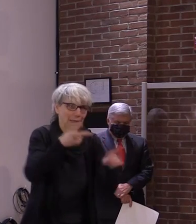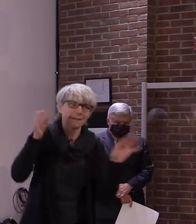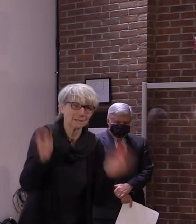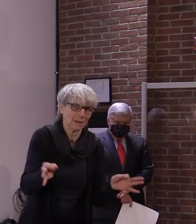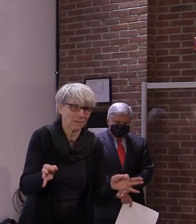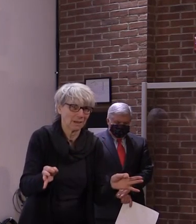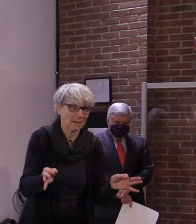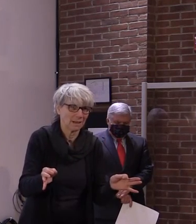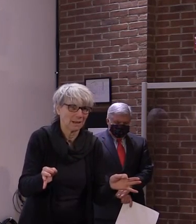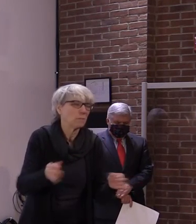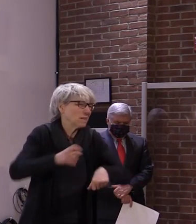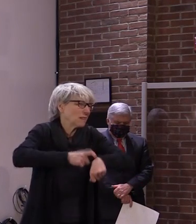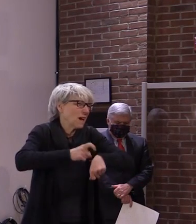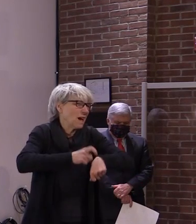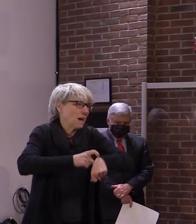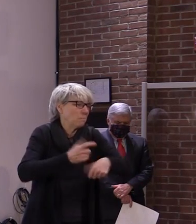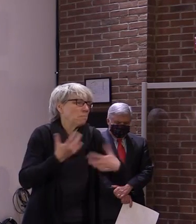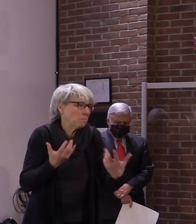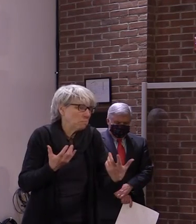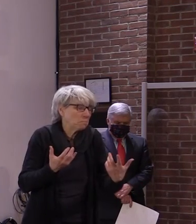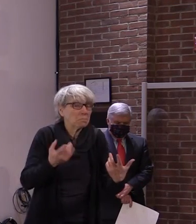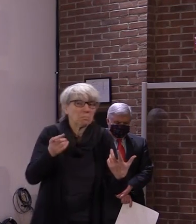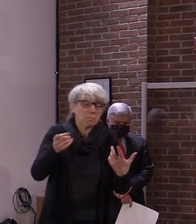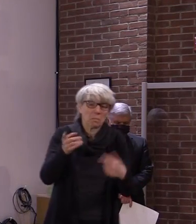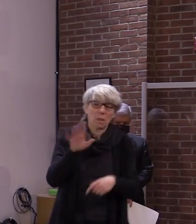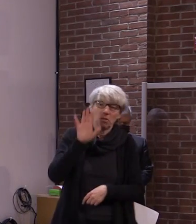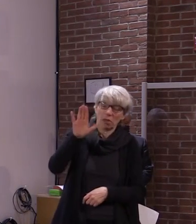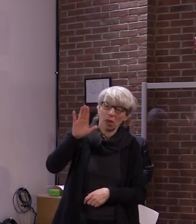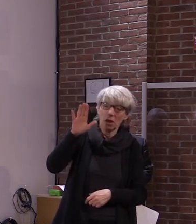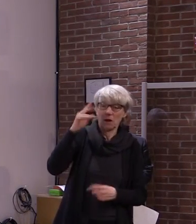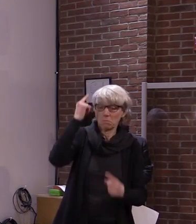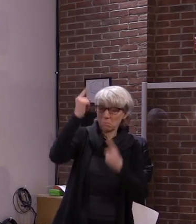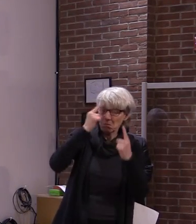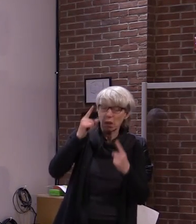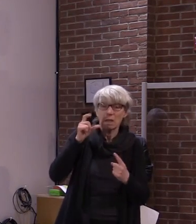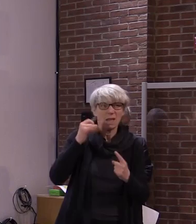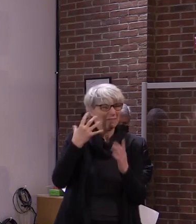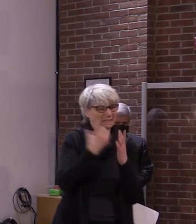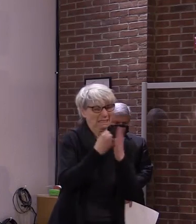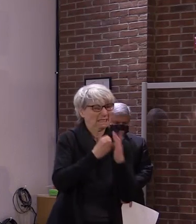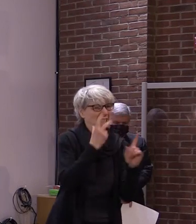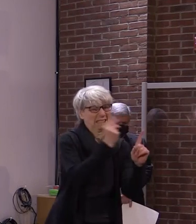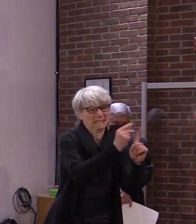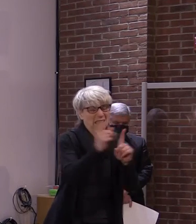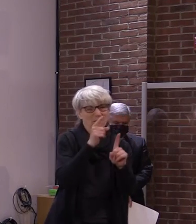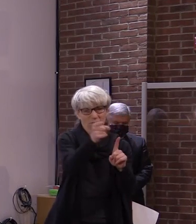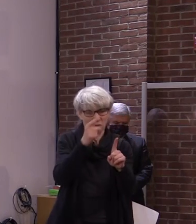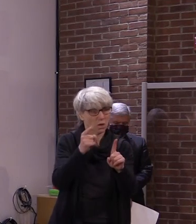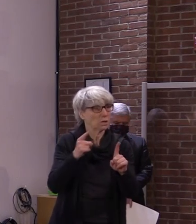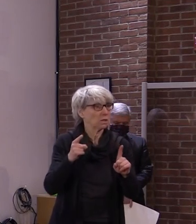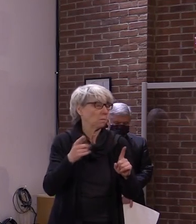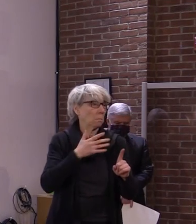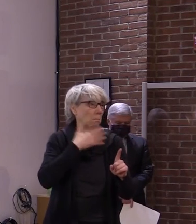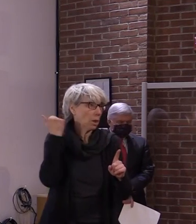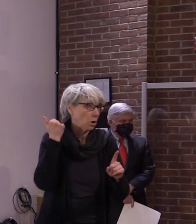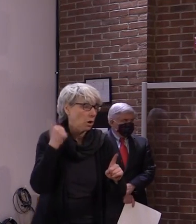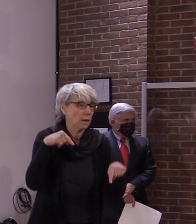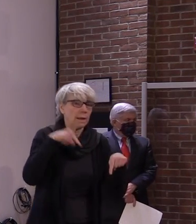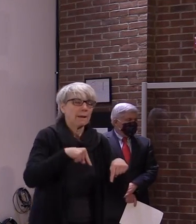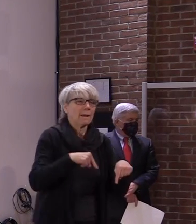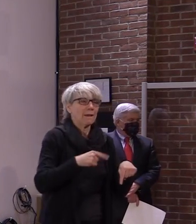race against the variants might be more quickly won, though these strains are thus far responding to our current